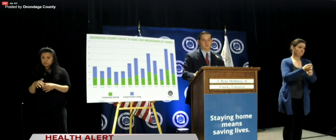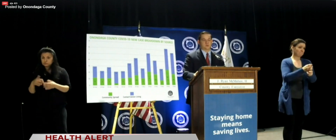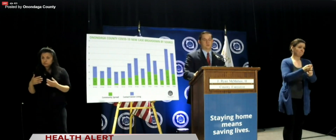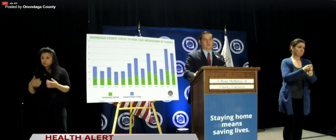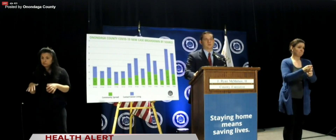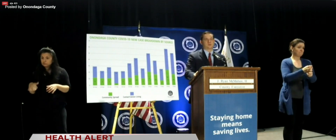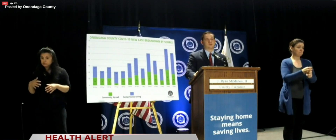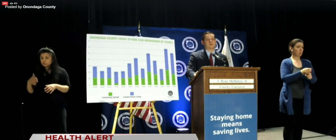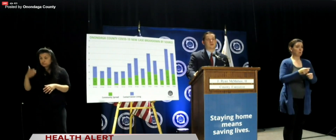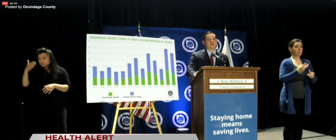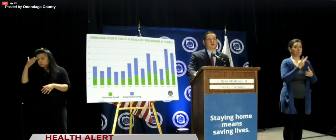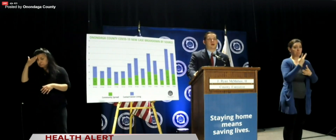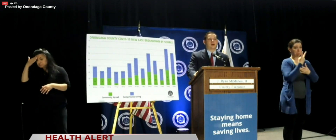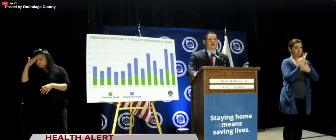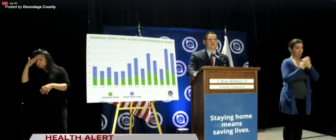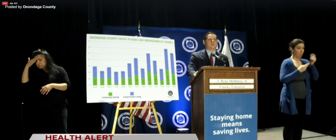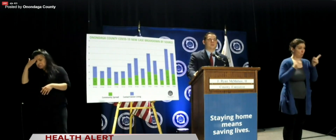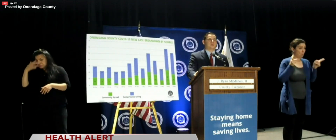communities.